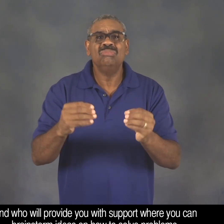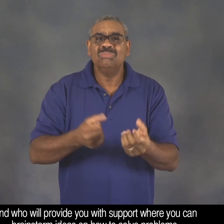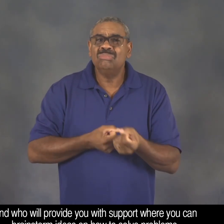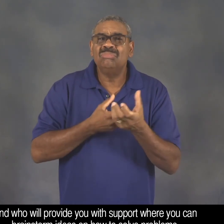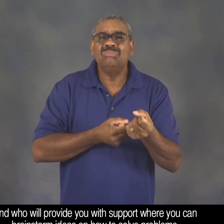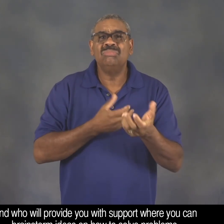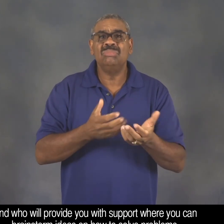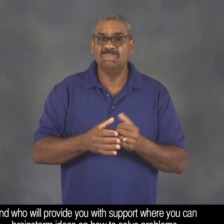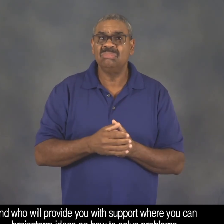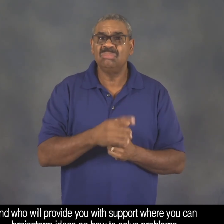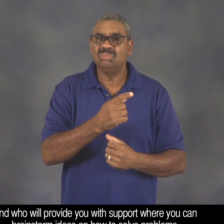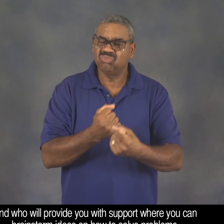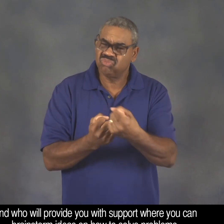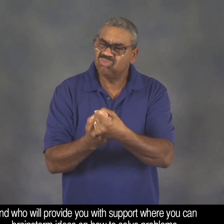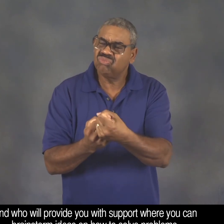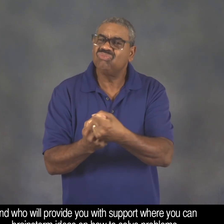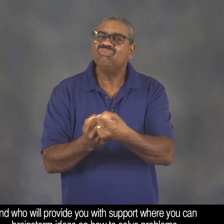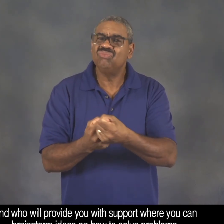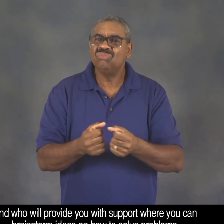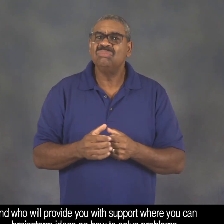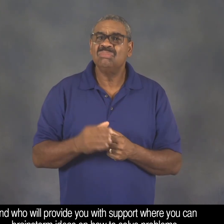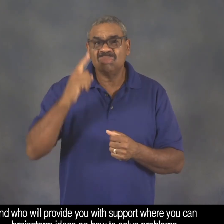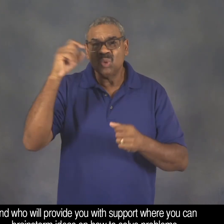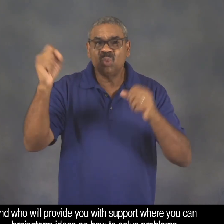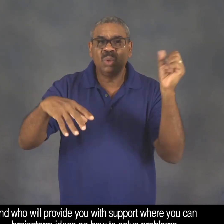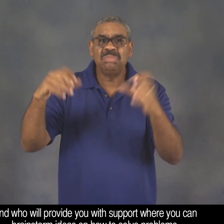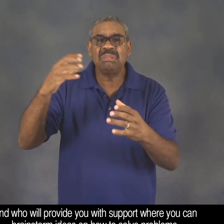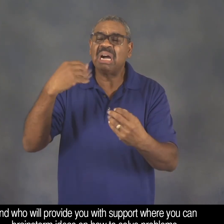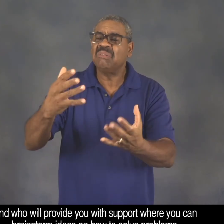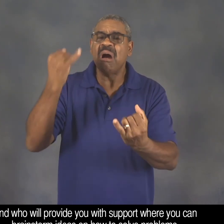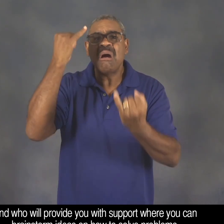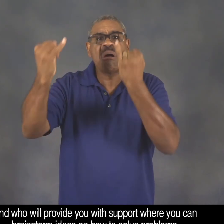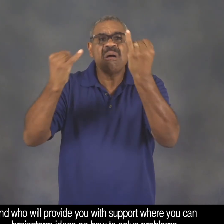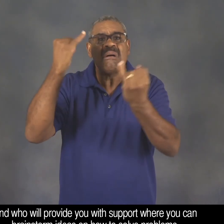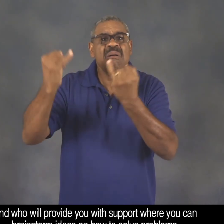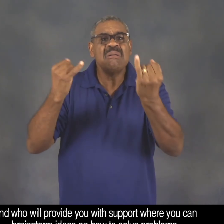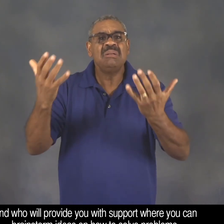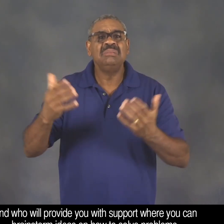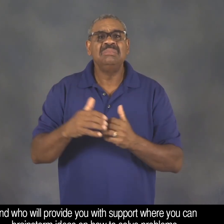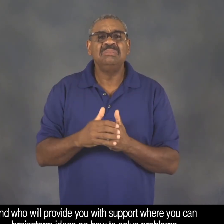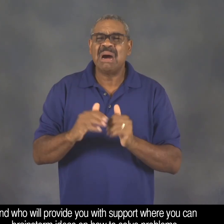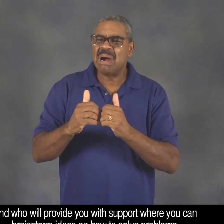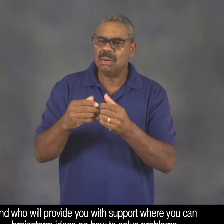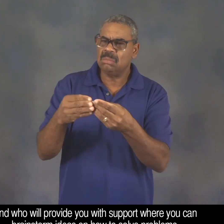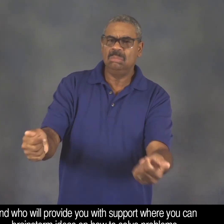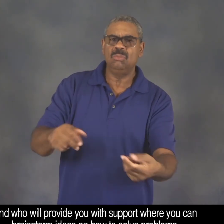and who will provide you with support where you can brainstorm ideas on how to solve problems.